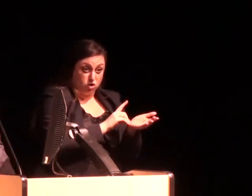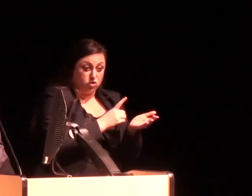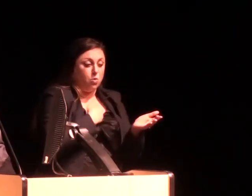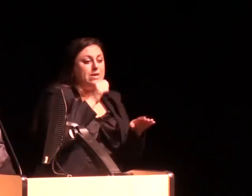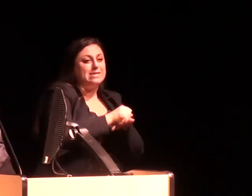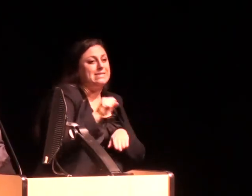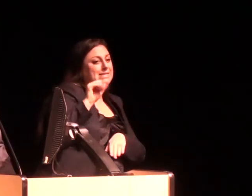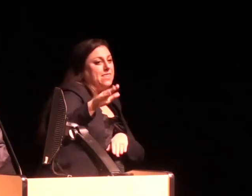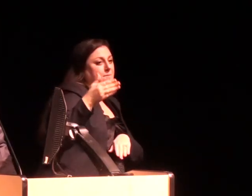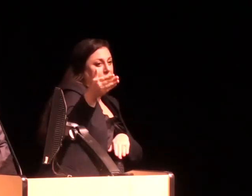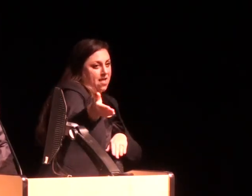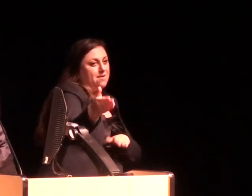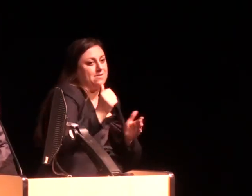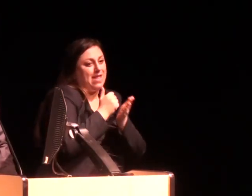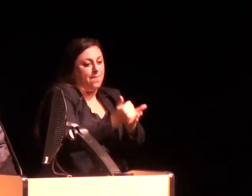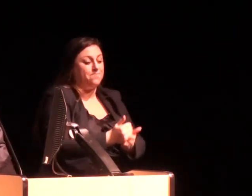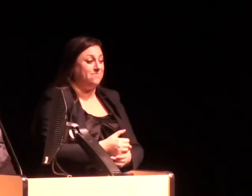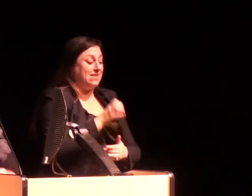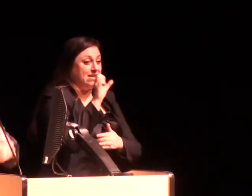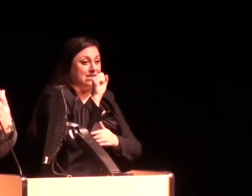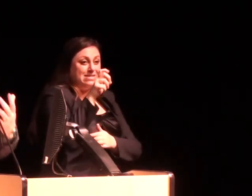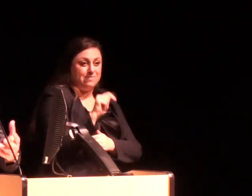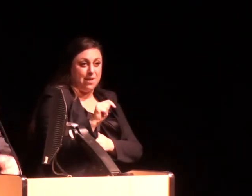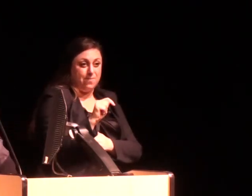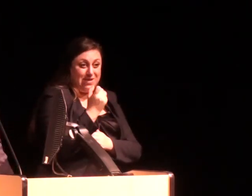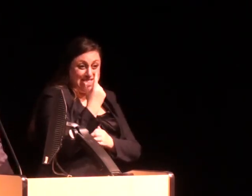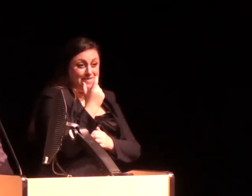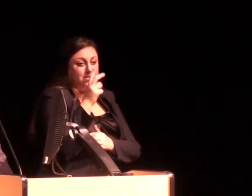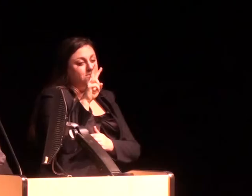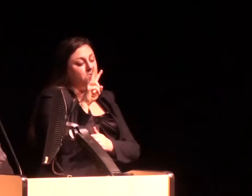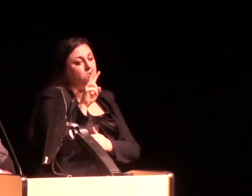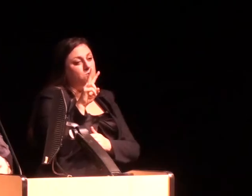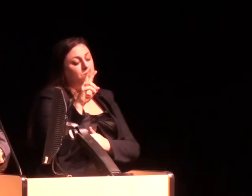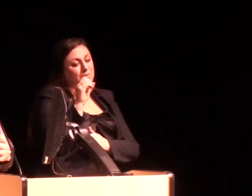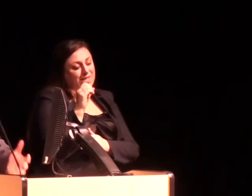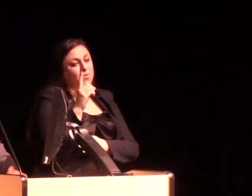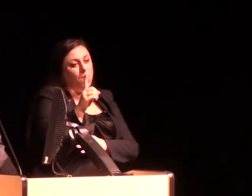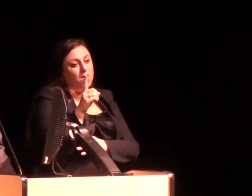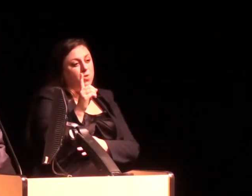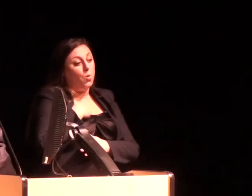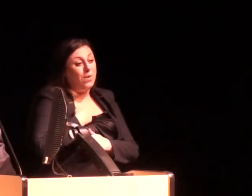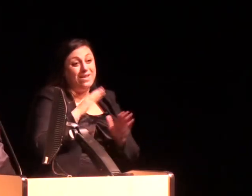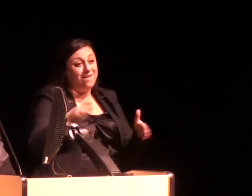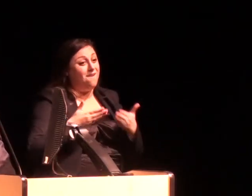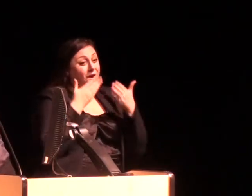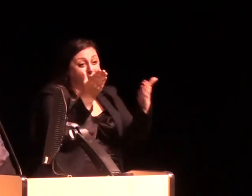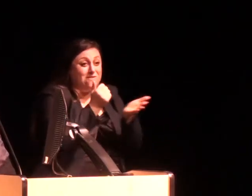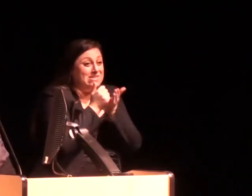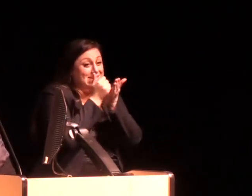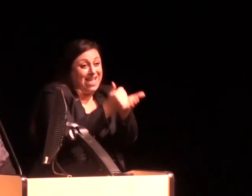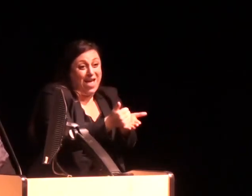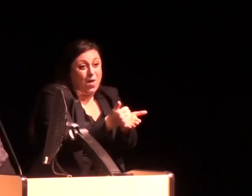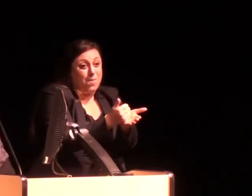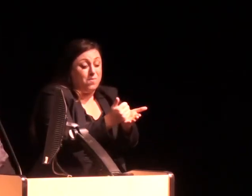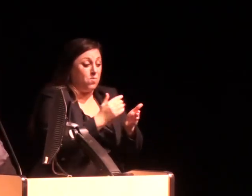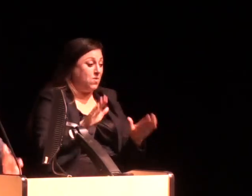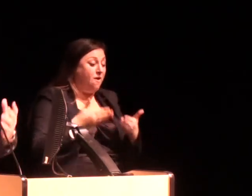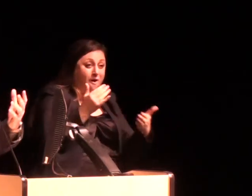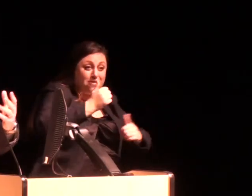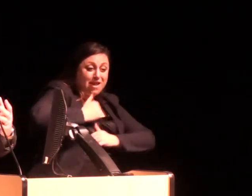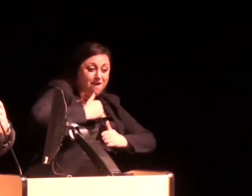offered help when September 11, 2001, we offered our airports to help everybody, to have the plane